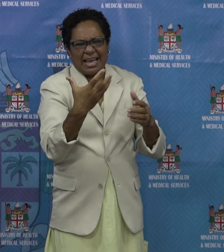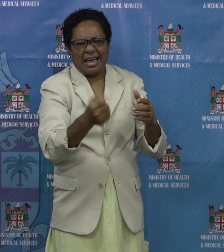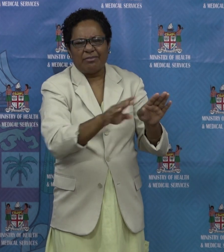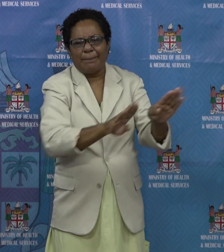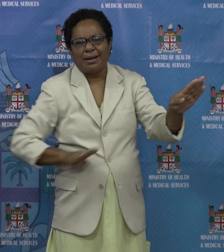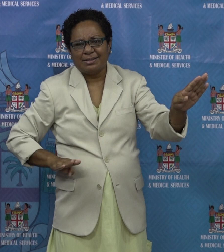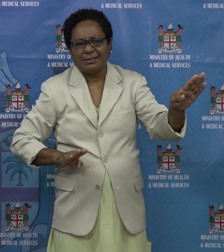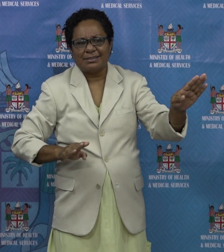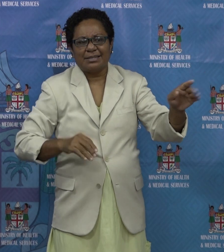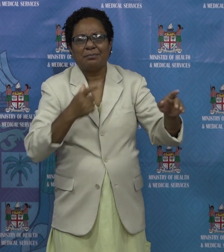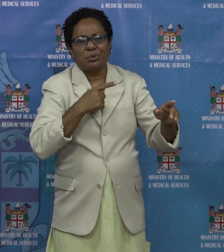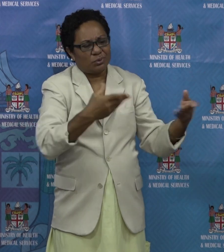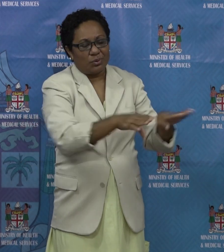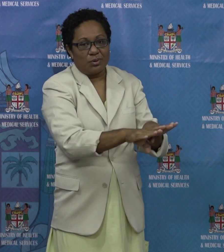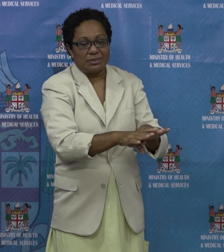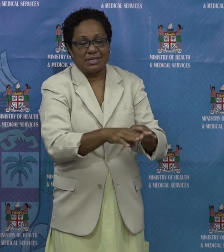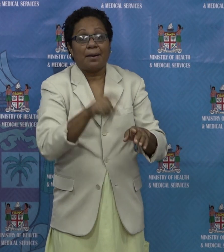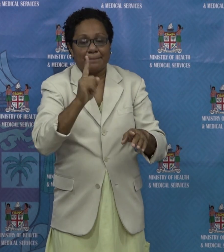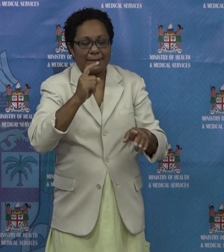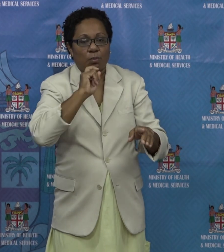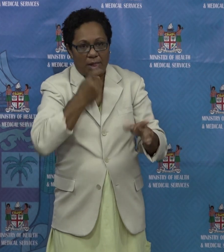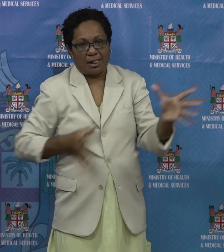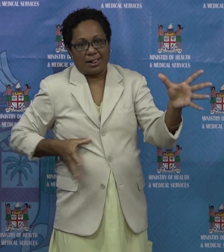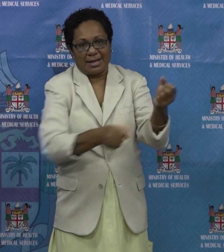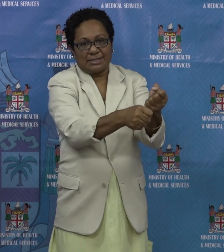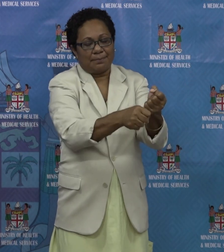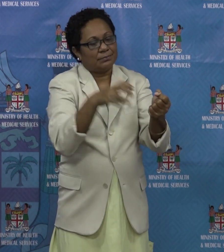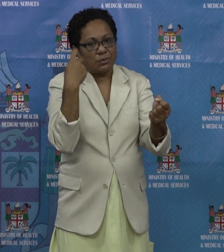especially given the extra capacity that we will be receiving early in the week.